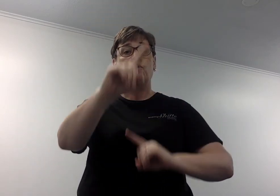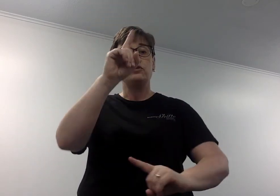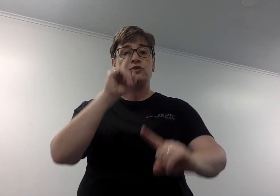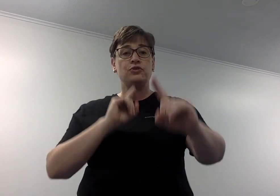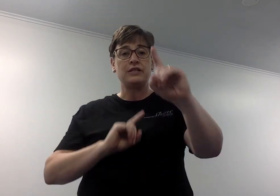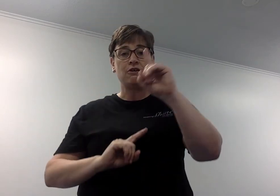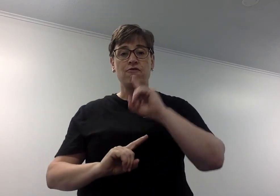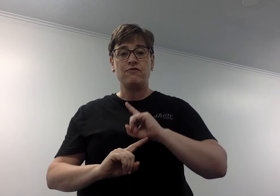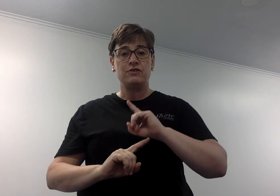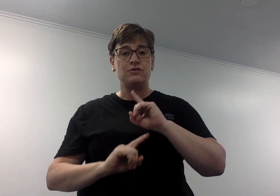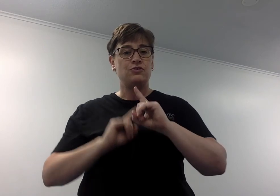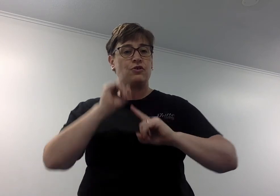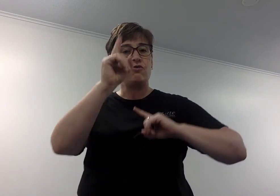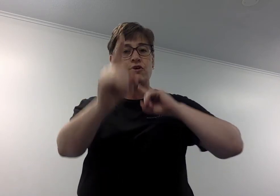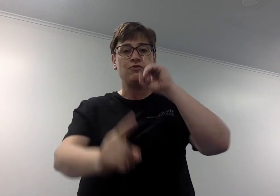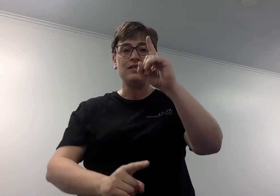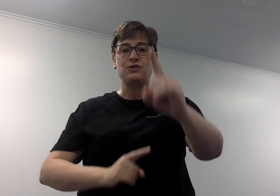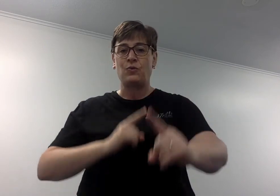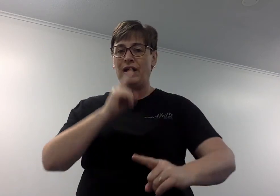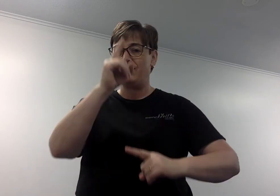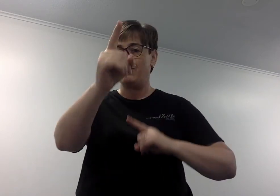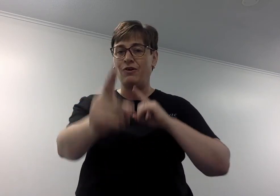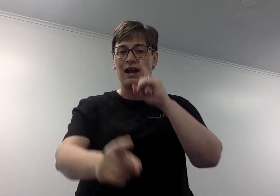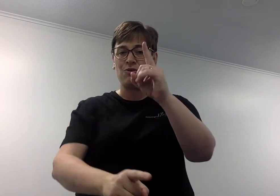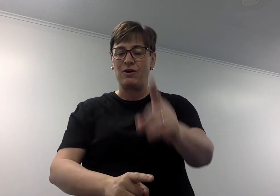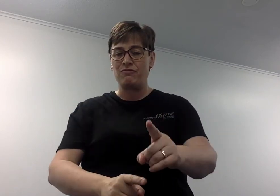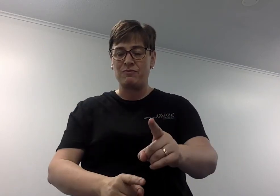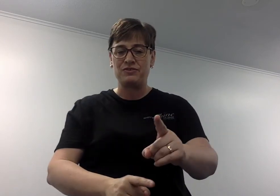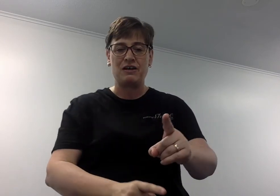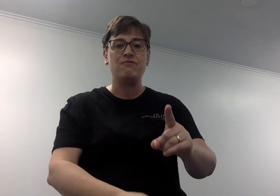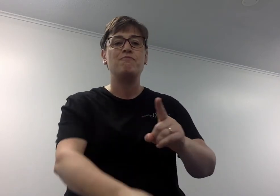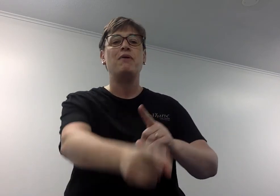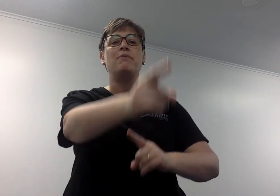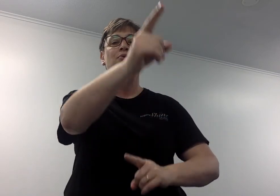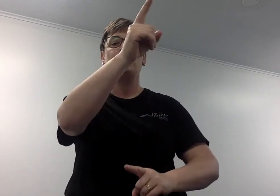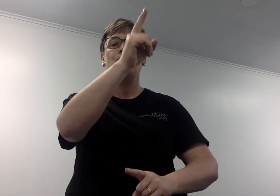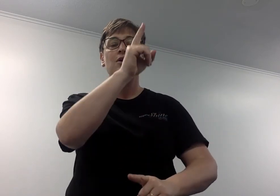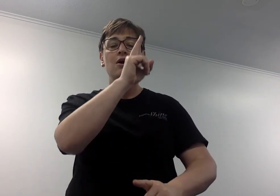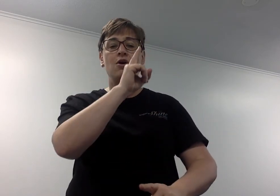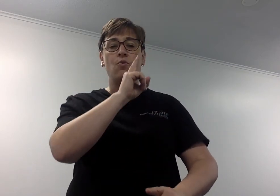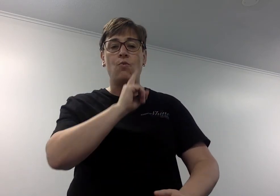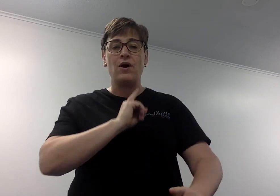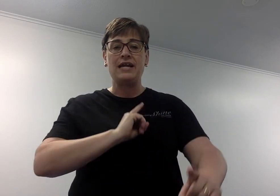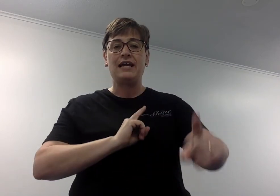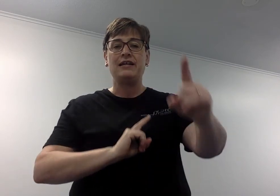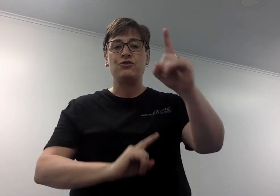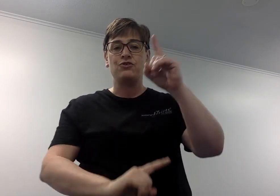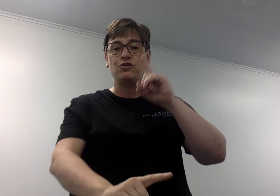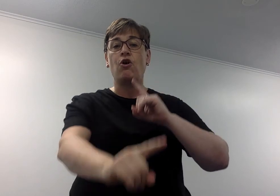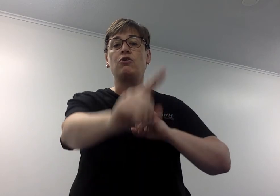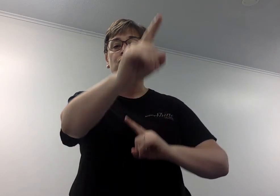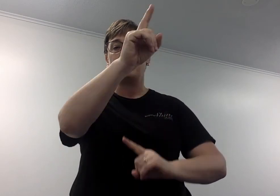towards yourself. So don't go this way. Don't go out away from yourself, but pull one hand and you're alternating